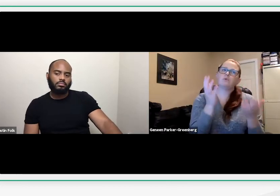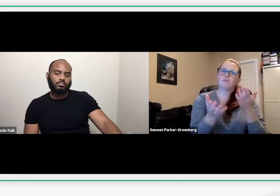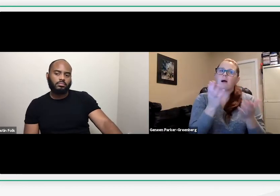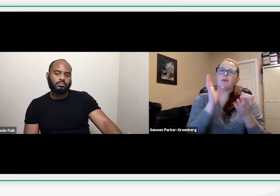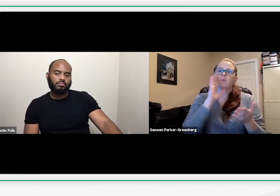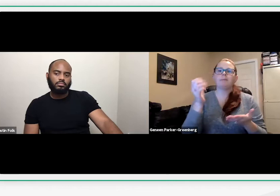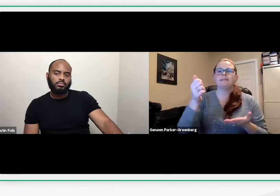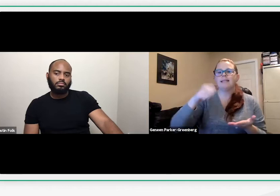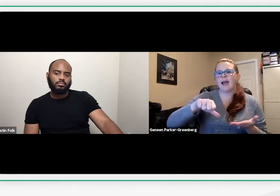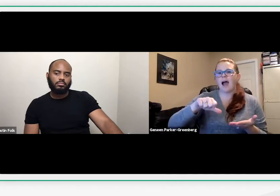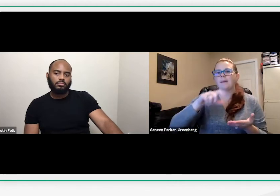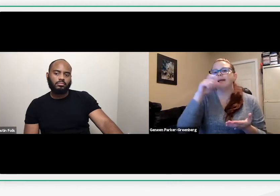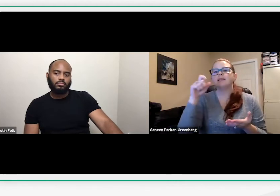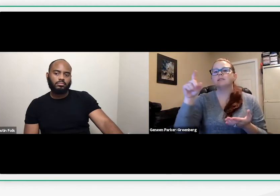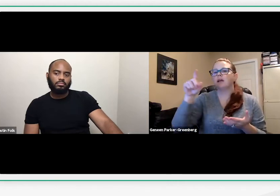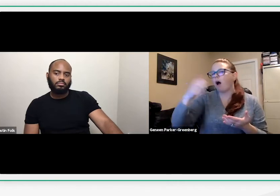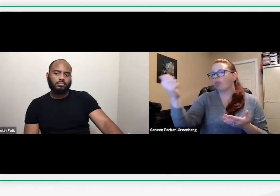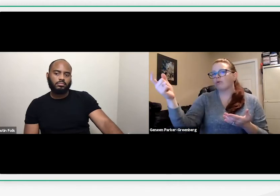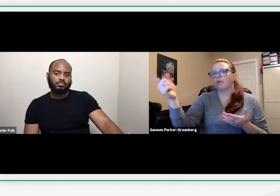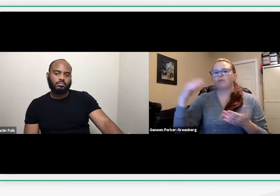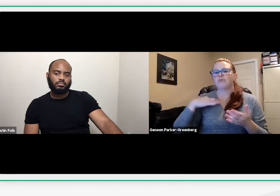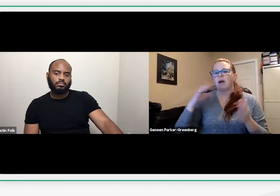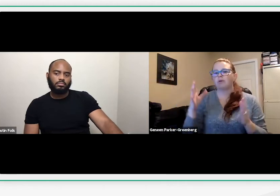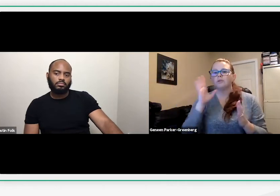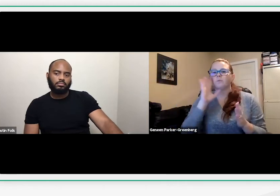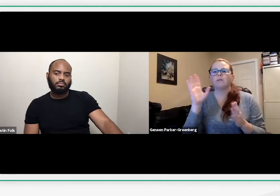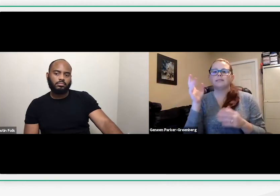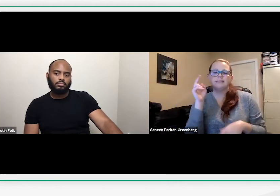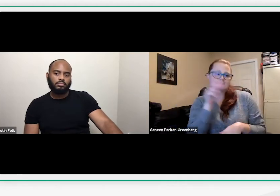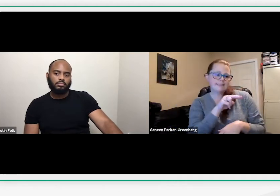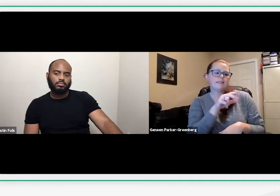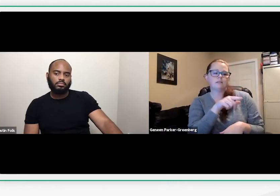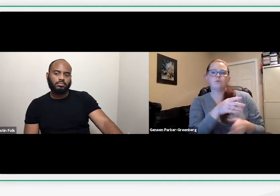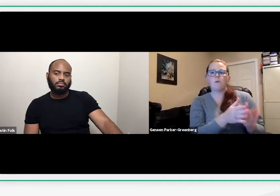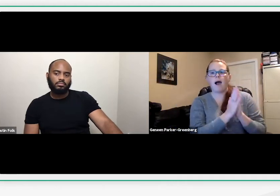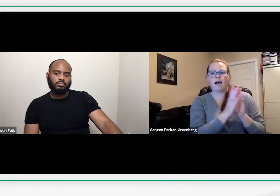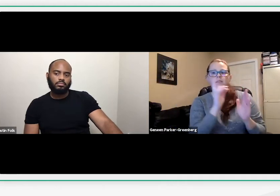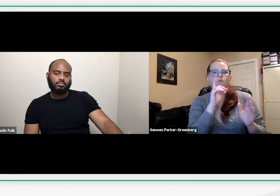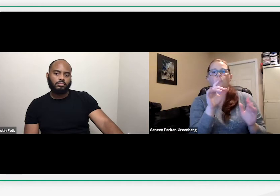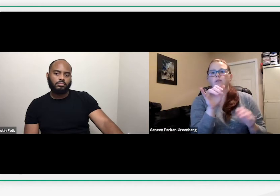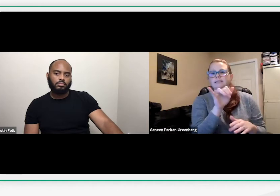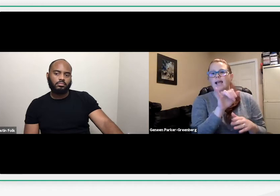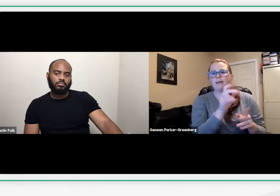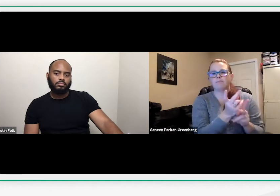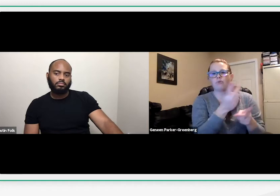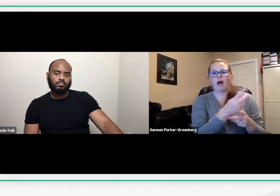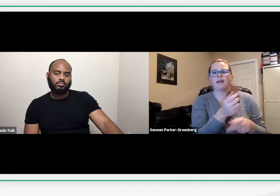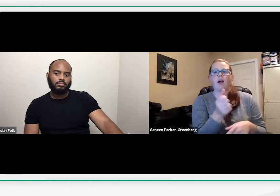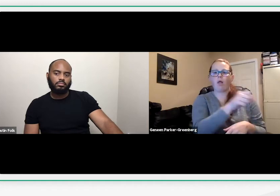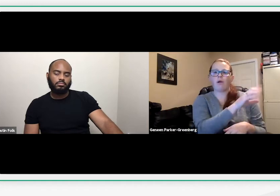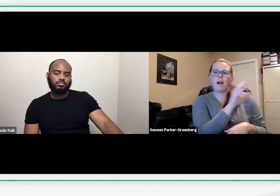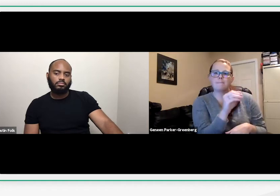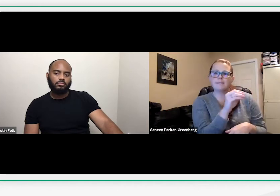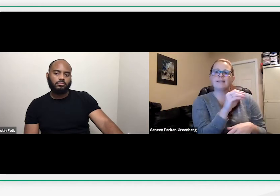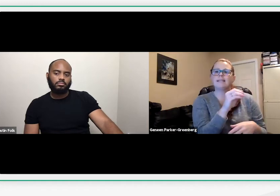same month because you will probably be declined, uh, you'll be declined because other